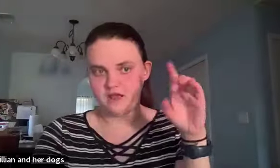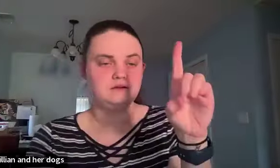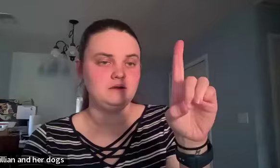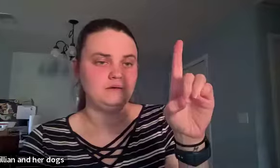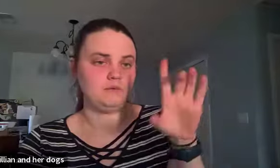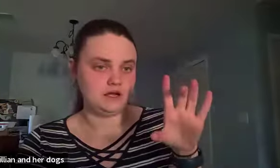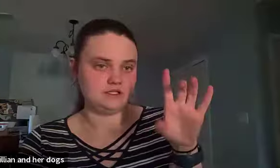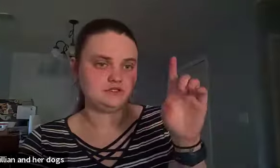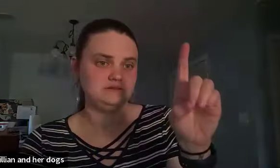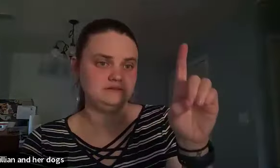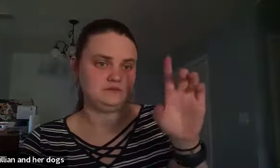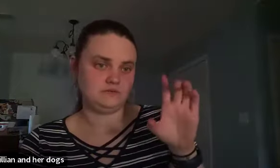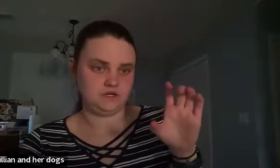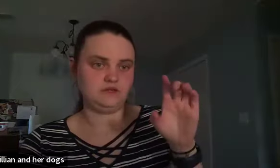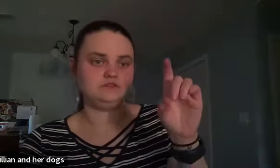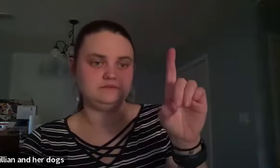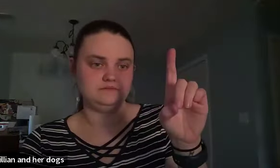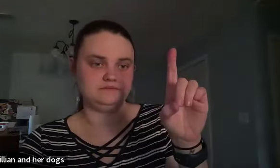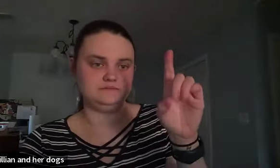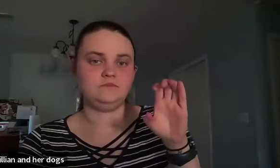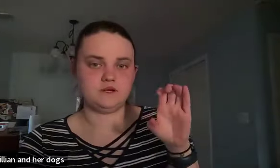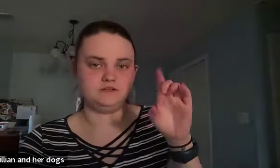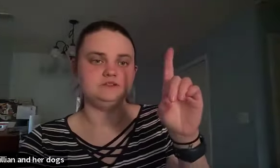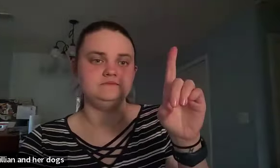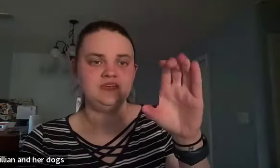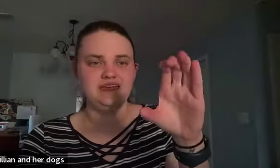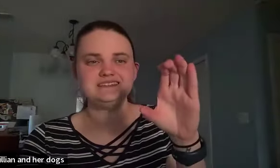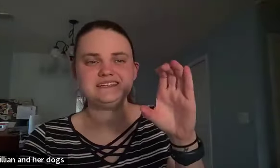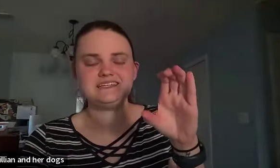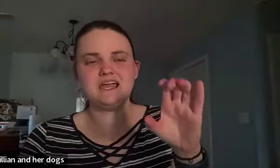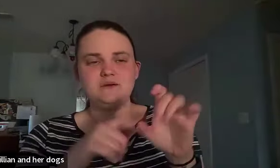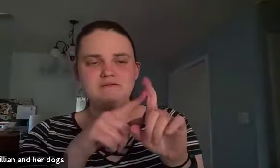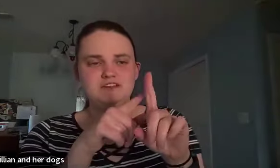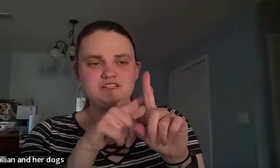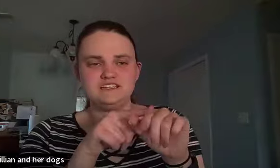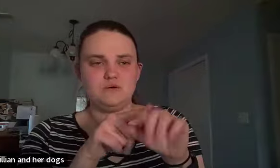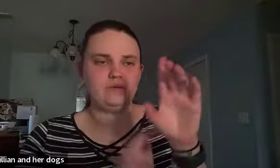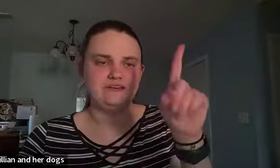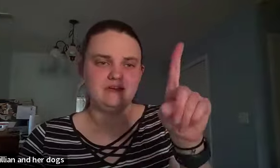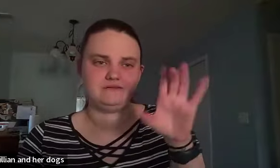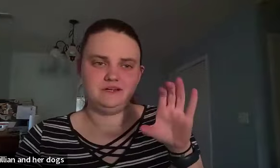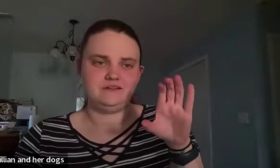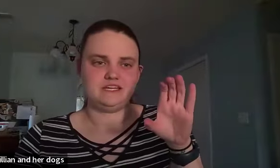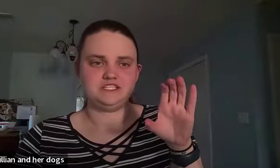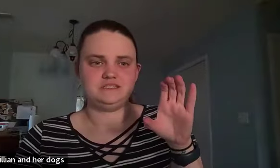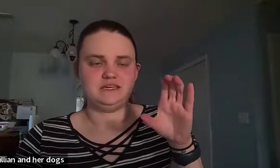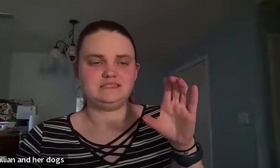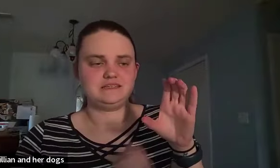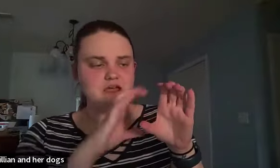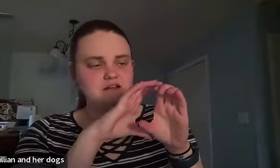back, 100, 100, 100. It's like a C. I know my finger doesn't go all the way down. That's just, it gets kind